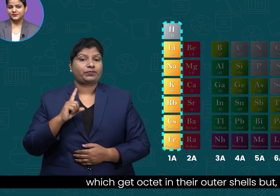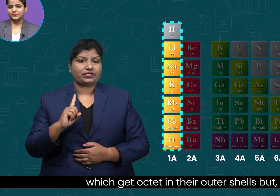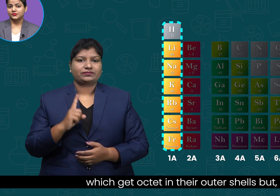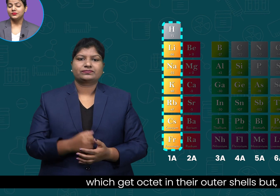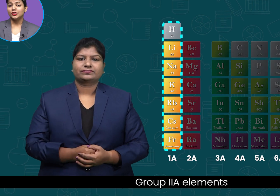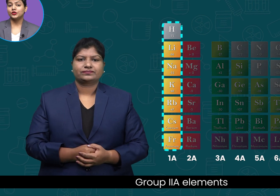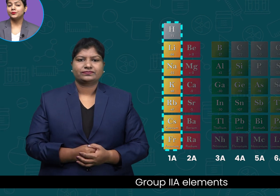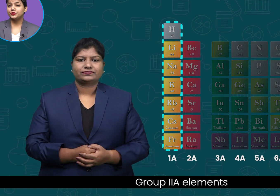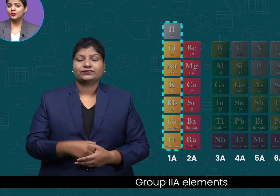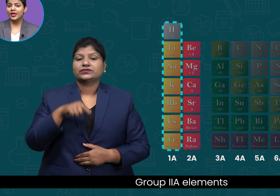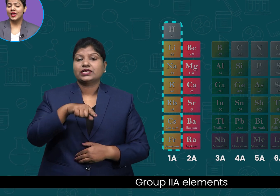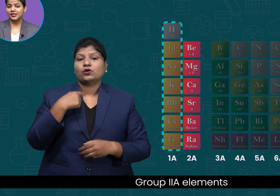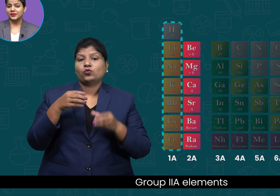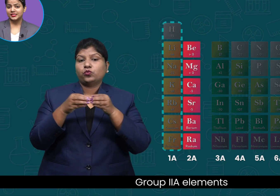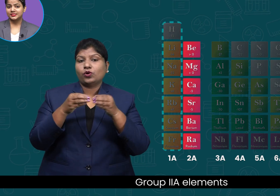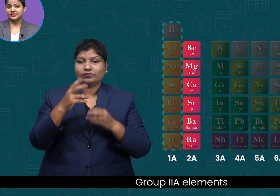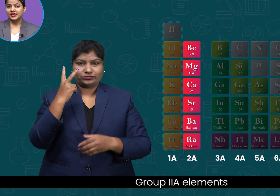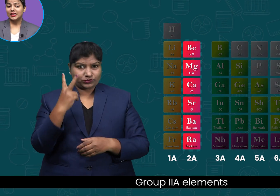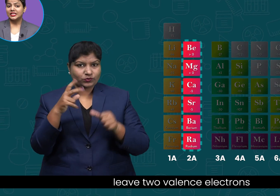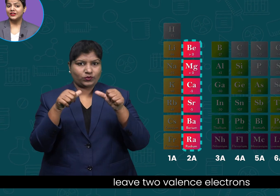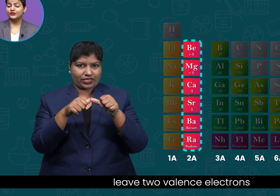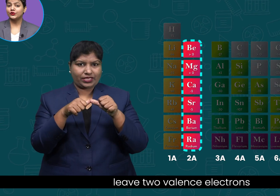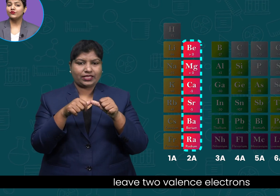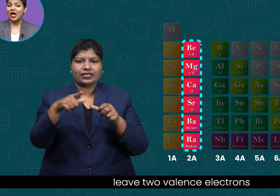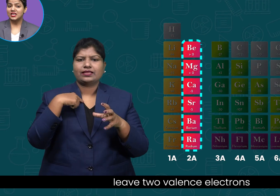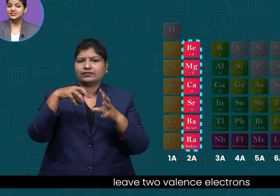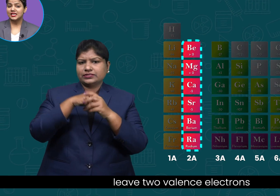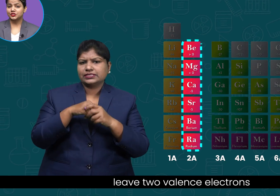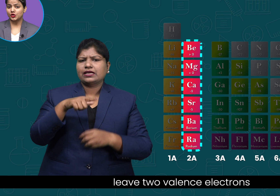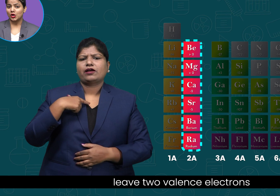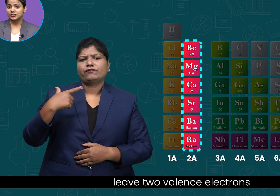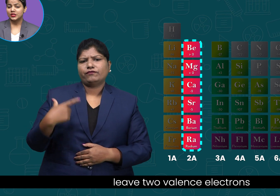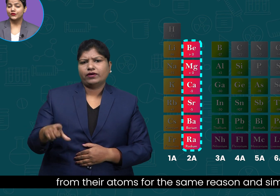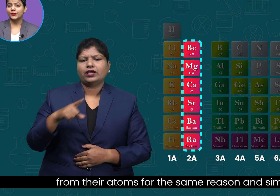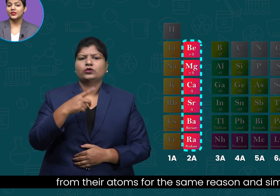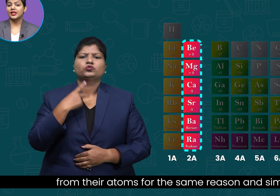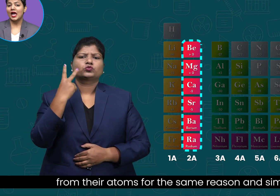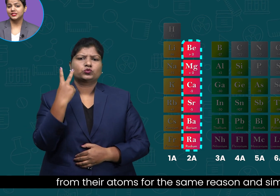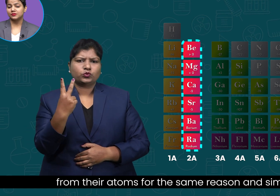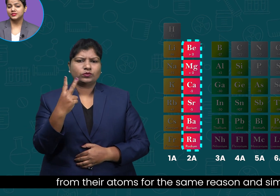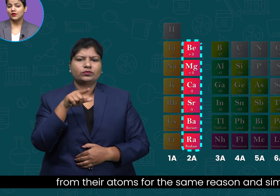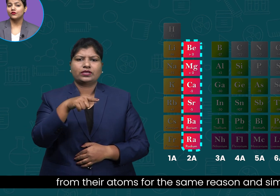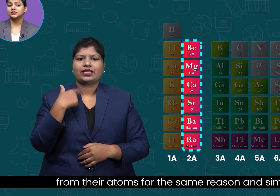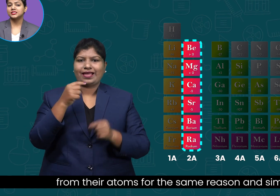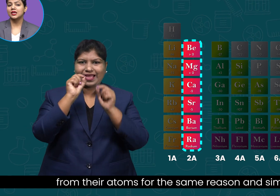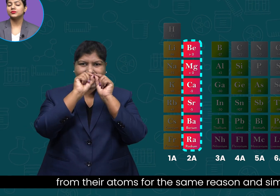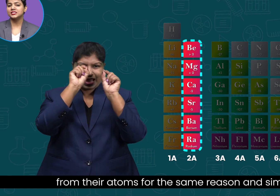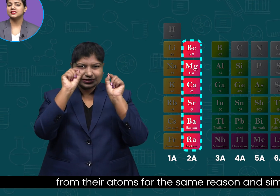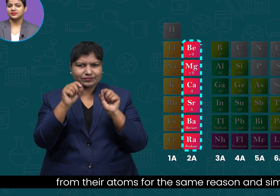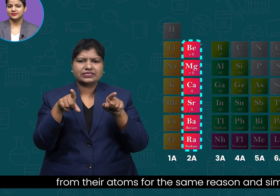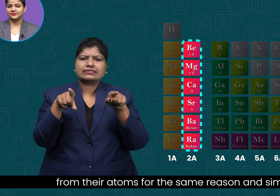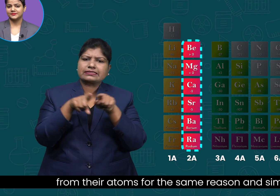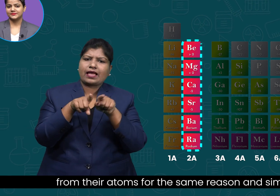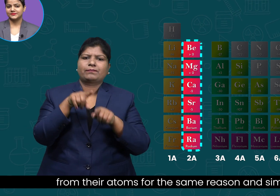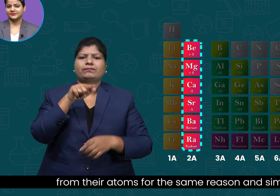But group 2A elements leave 2 valence electrons from their atoms for same